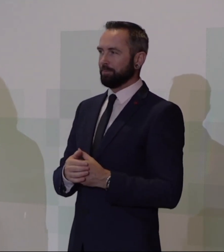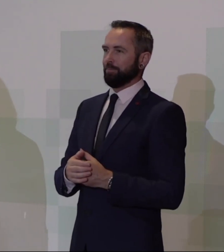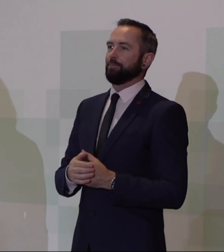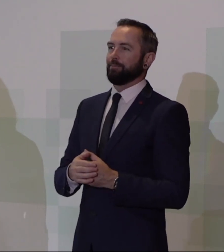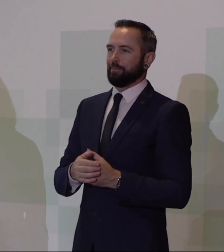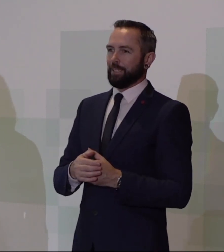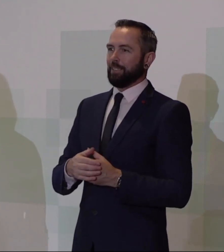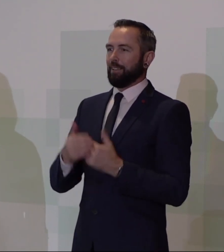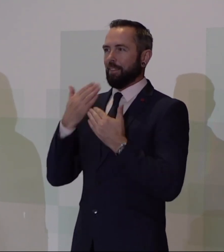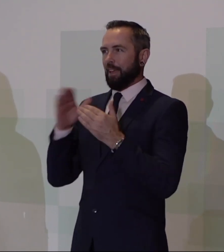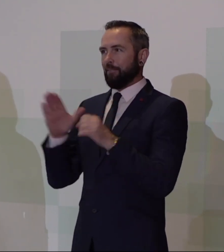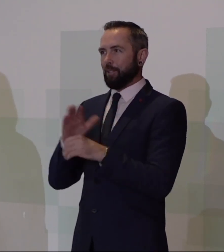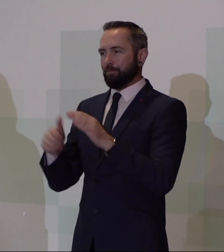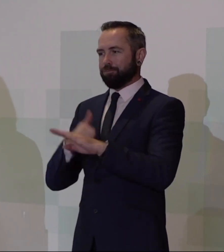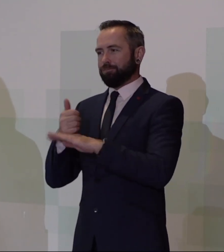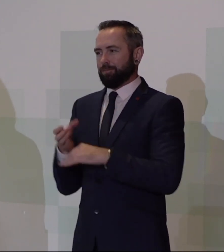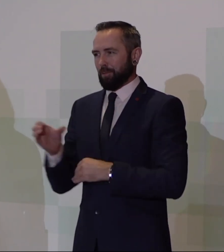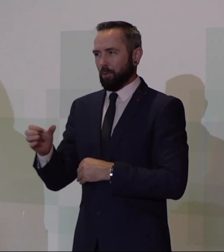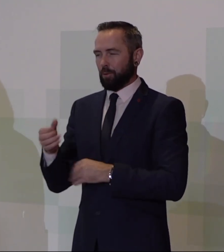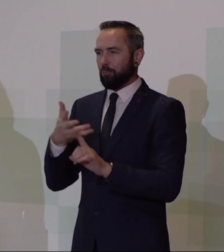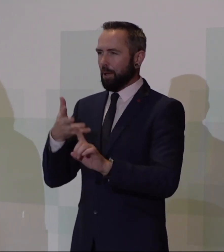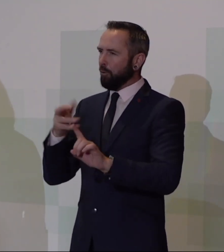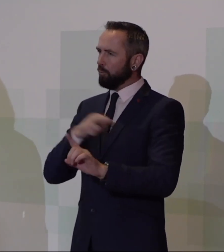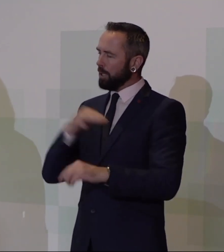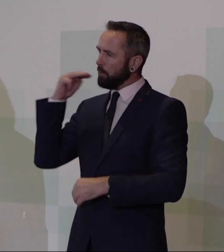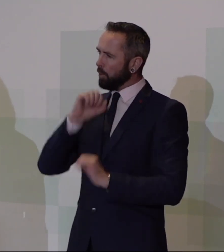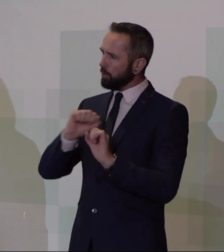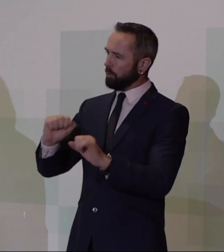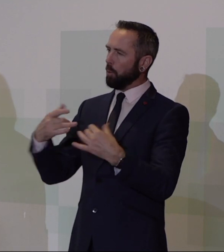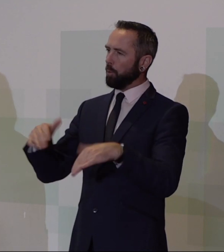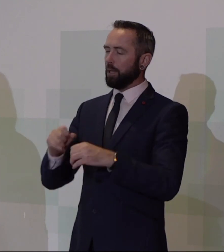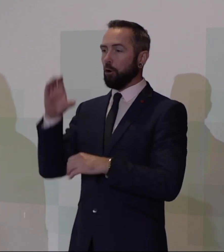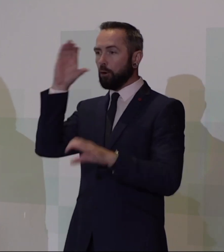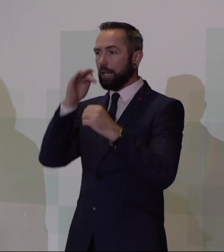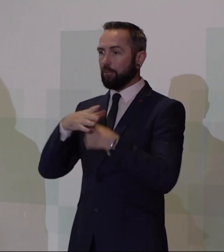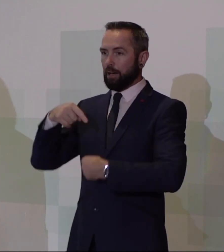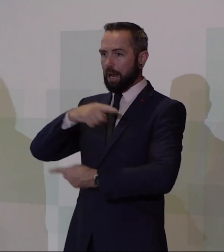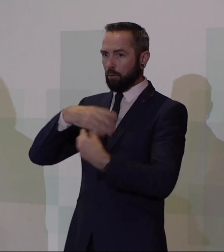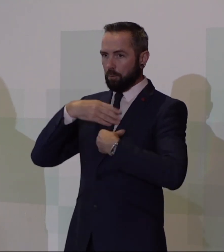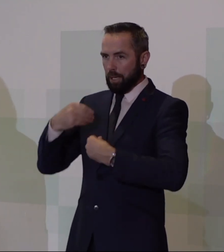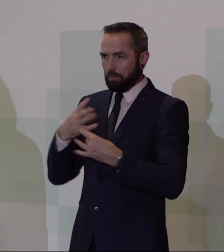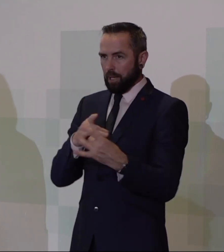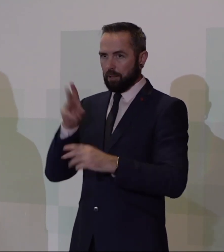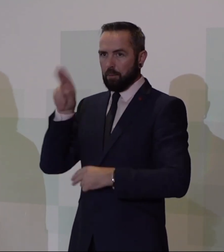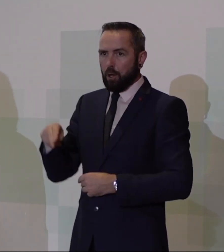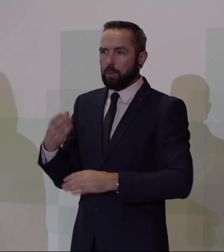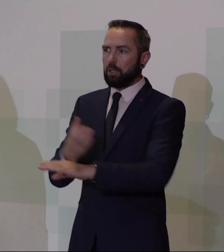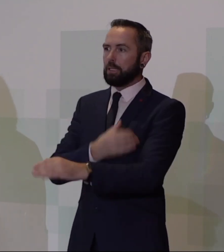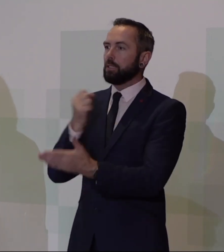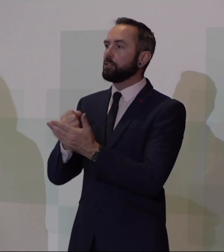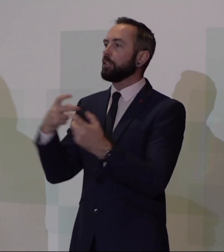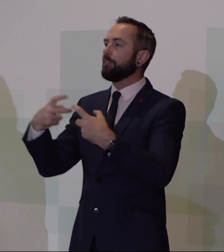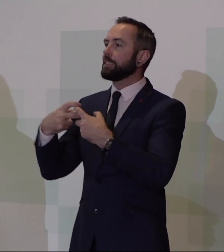our bluff, thankfully, but recognised that this really mattered to us, and her care for our passion made it possible to continue to study